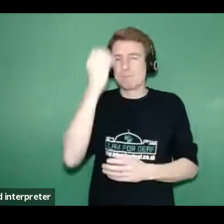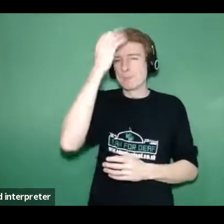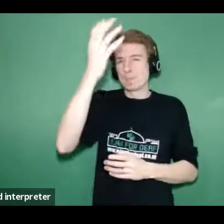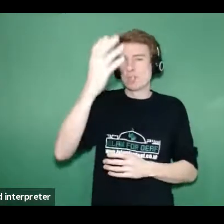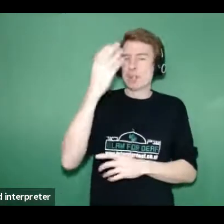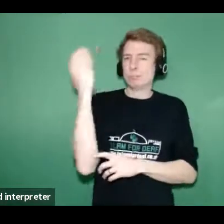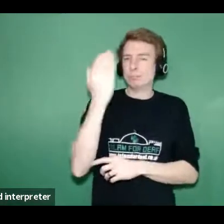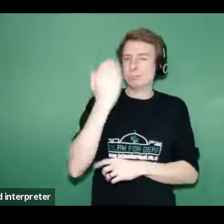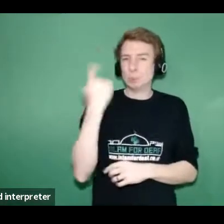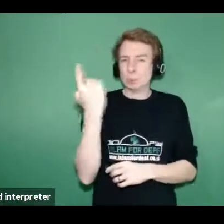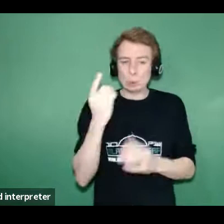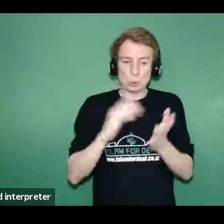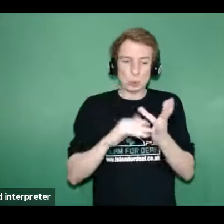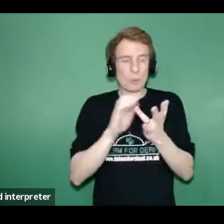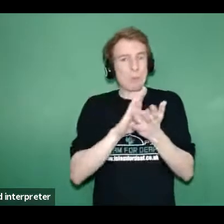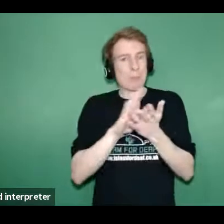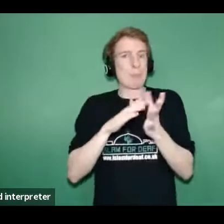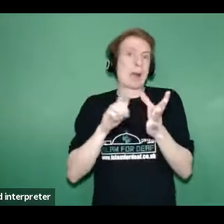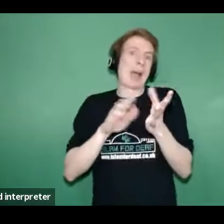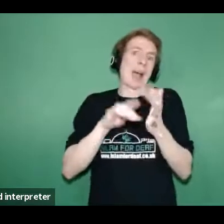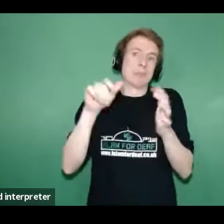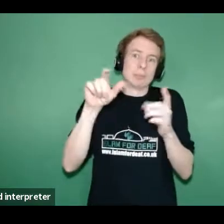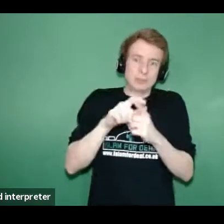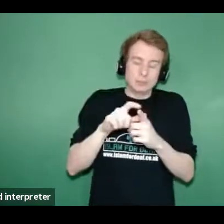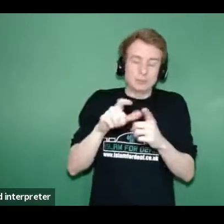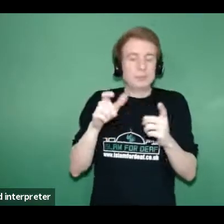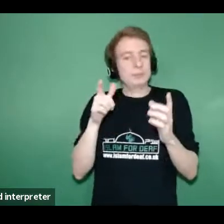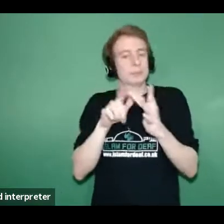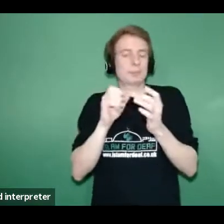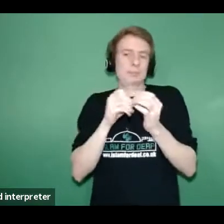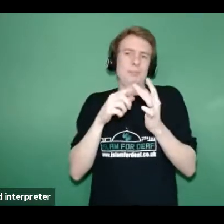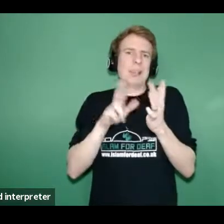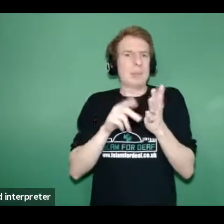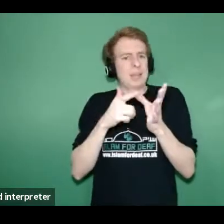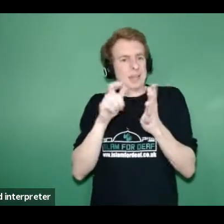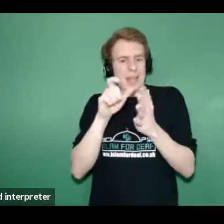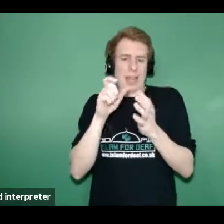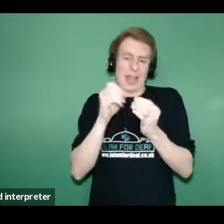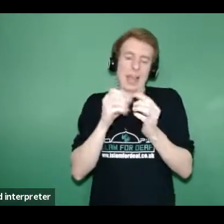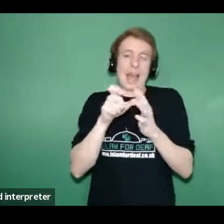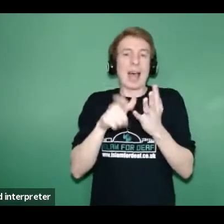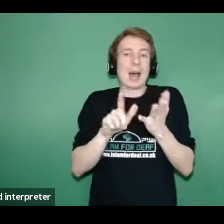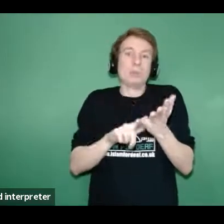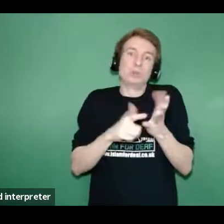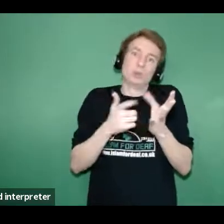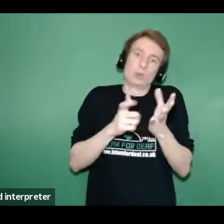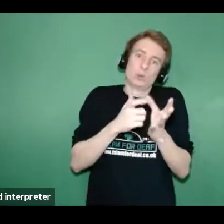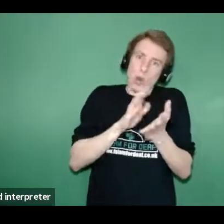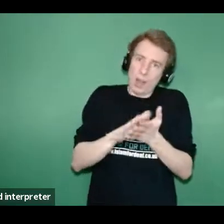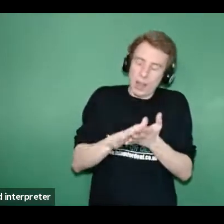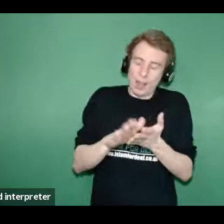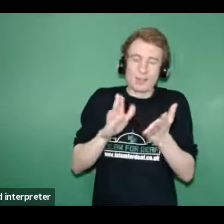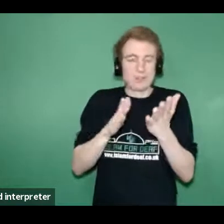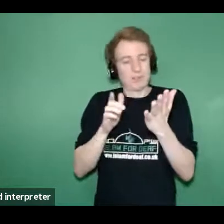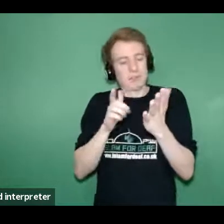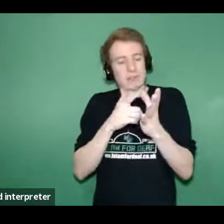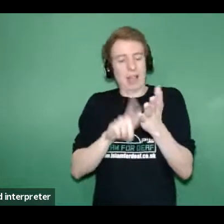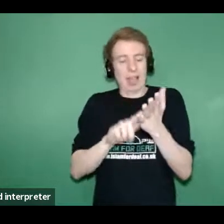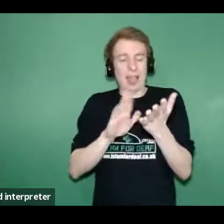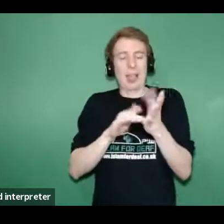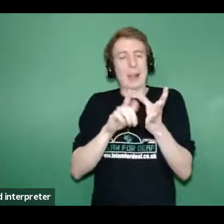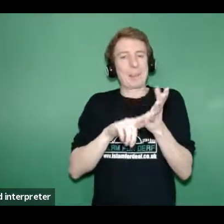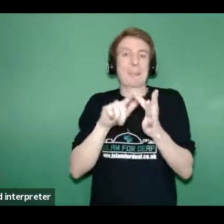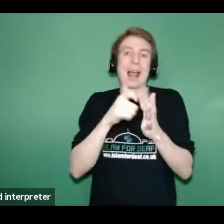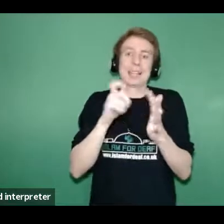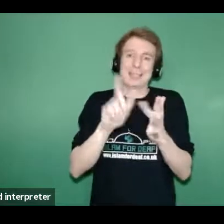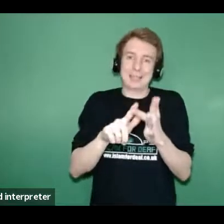ibn Abdullah al-Maliki, and he's taking us through a guide to the upcoming month of